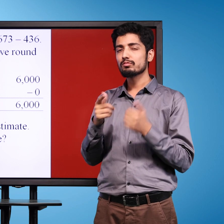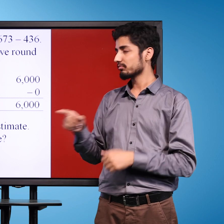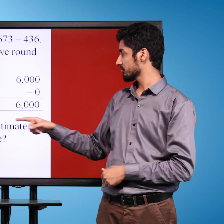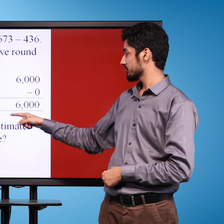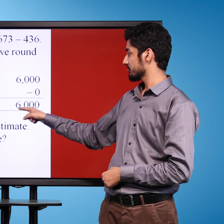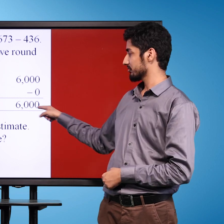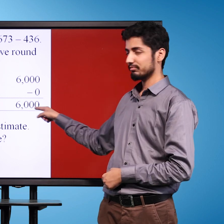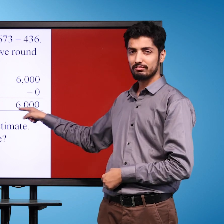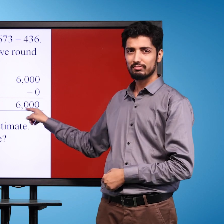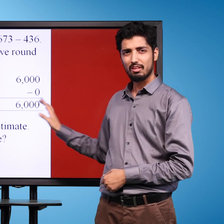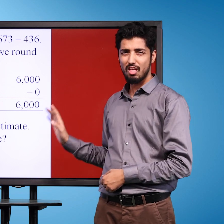6,000.